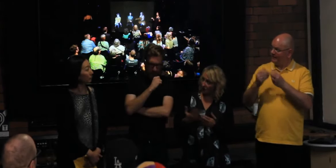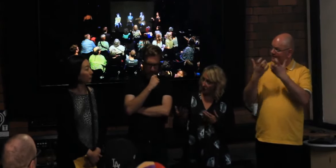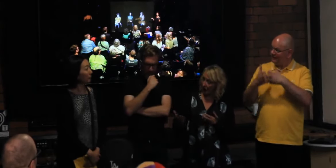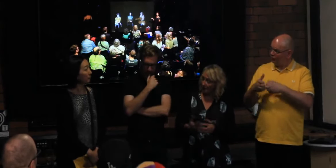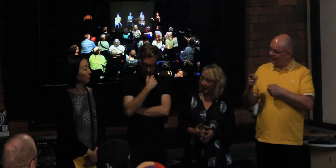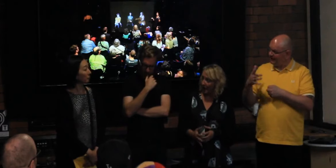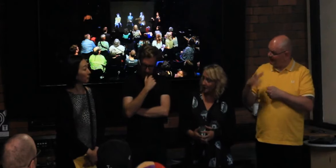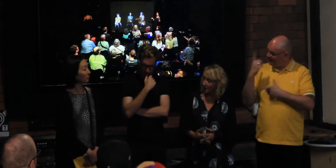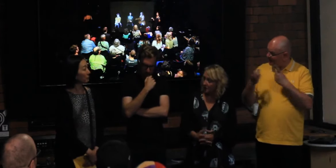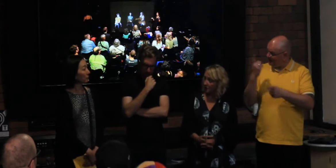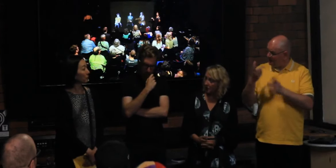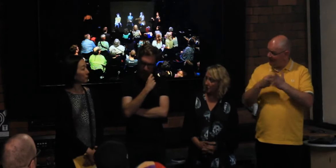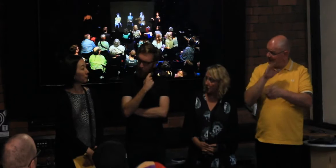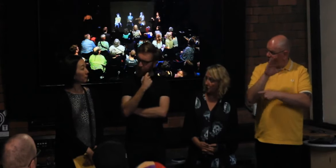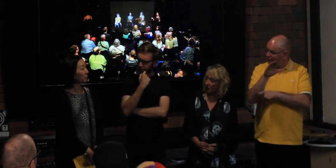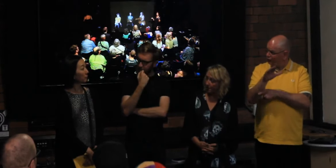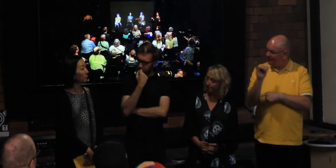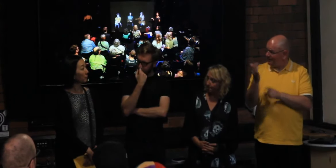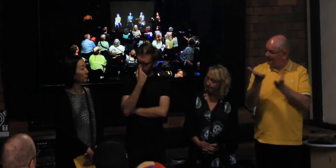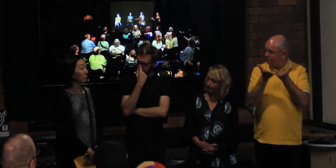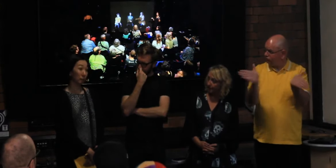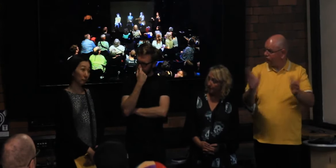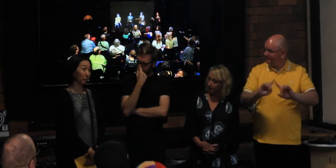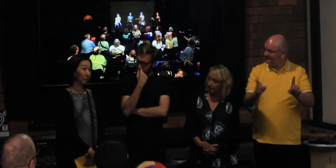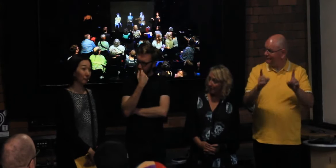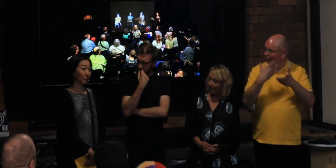that, Chisato? Any plans for the future?